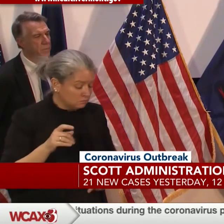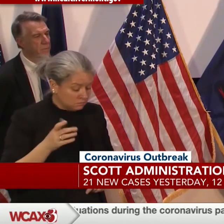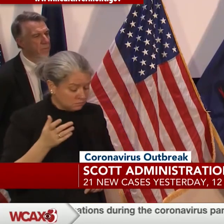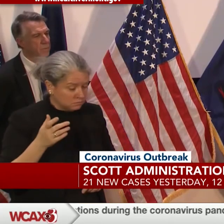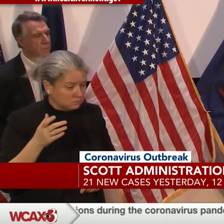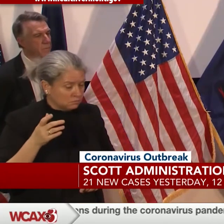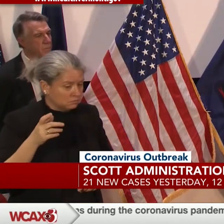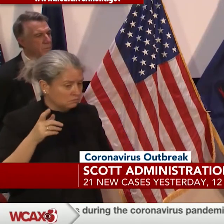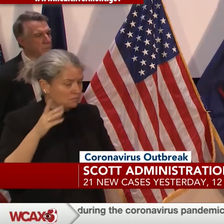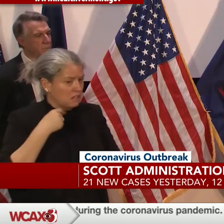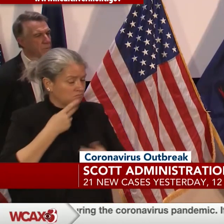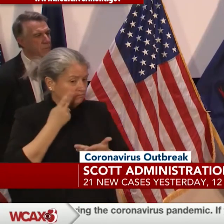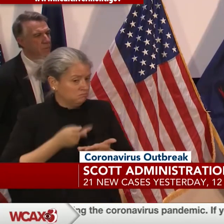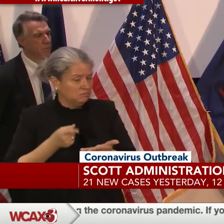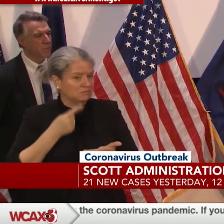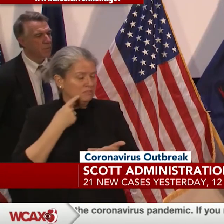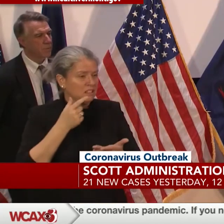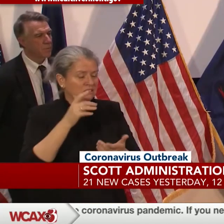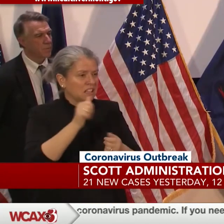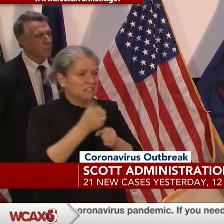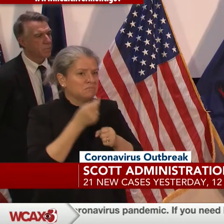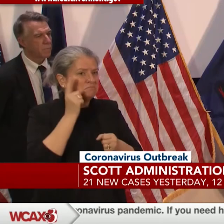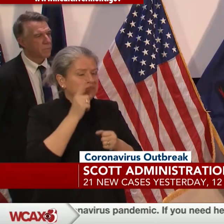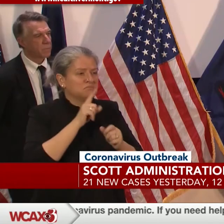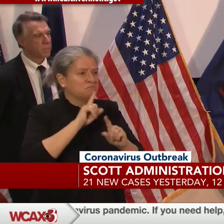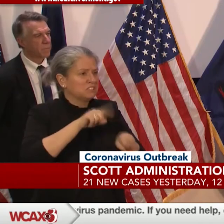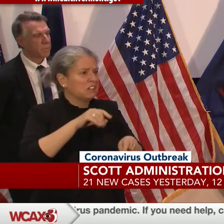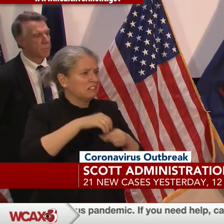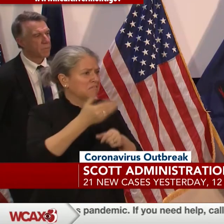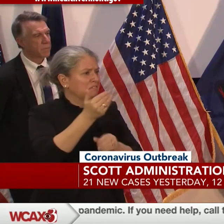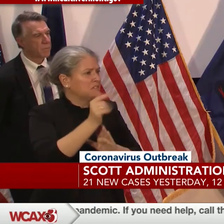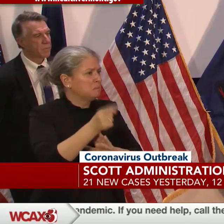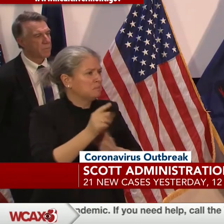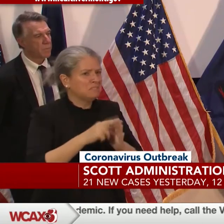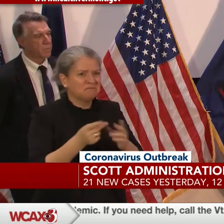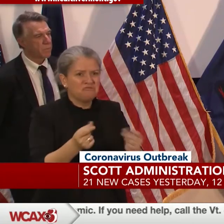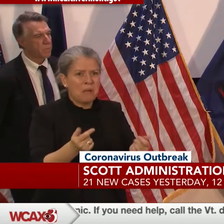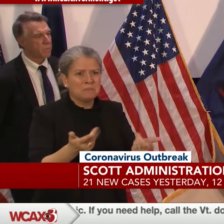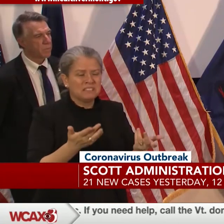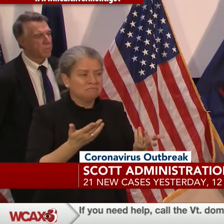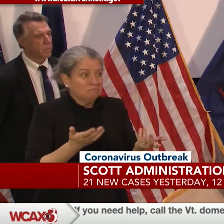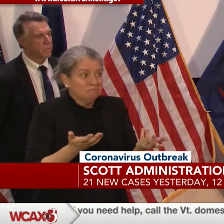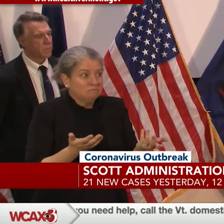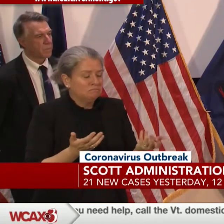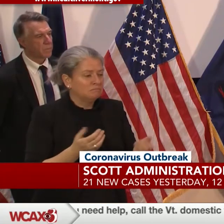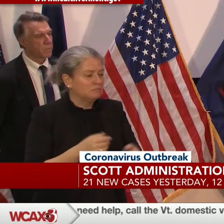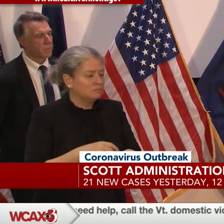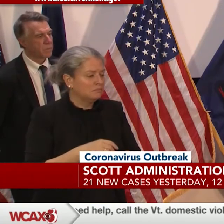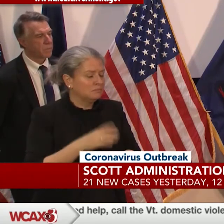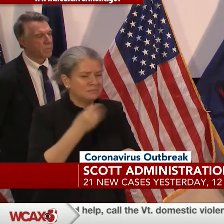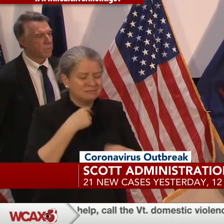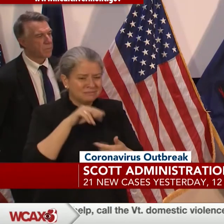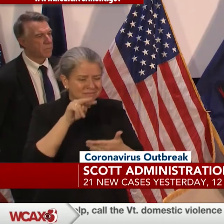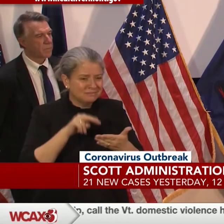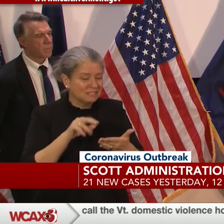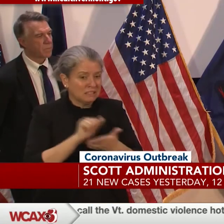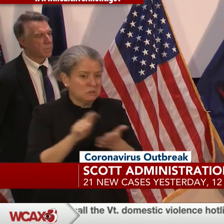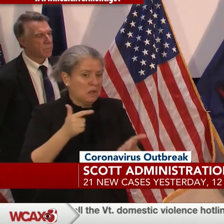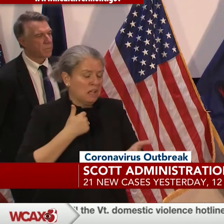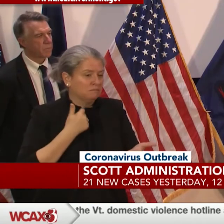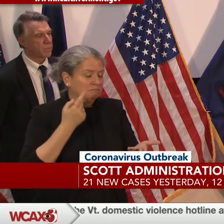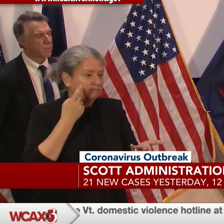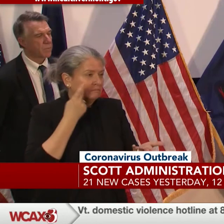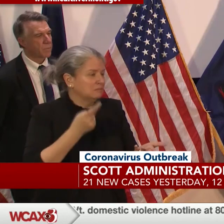be results in 15 minutes, so it's a very, very, very rapid test, and I believe that's all that